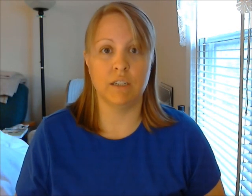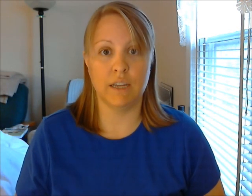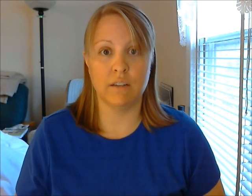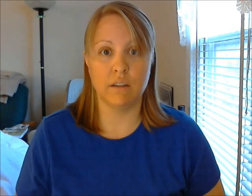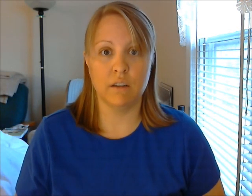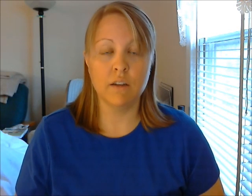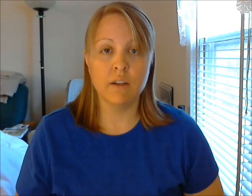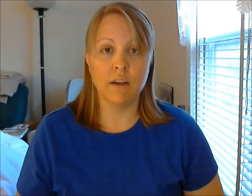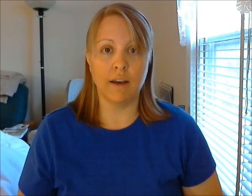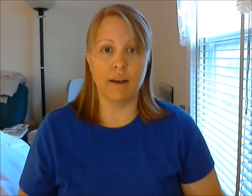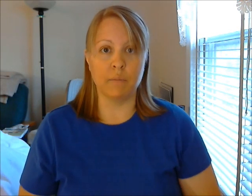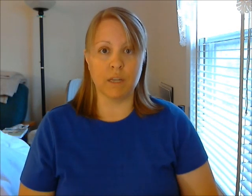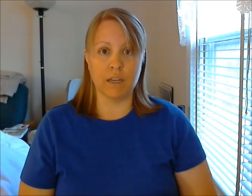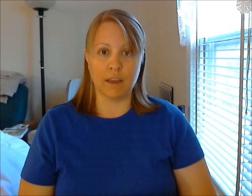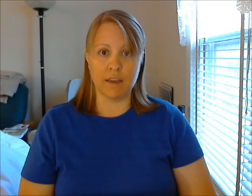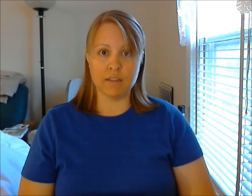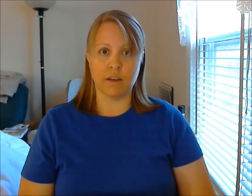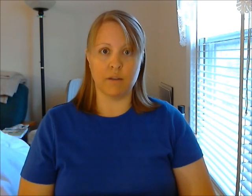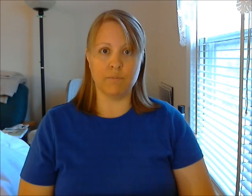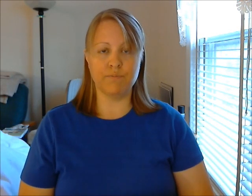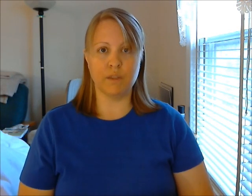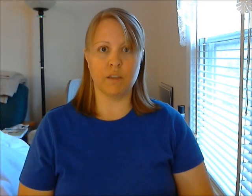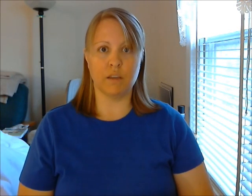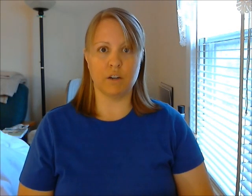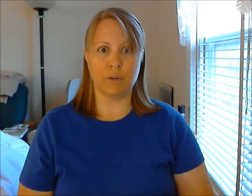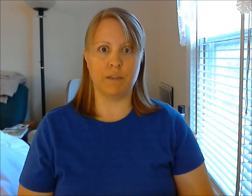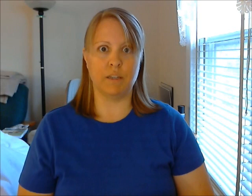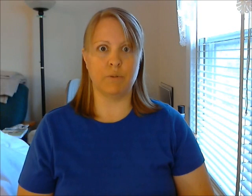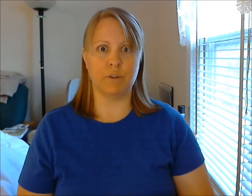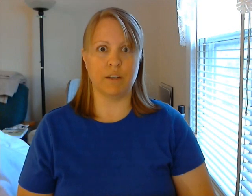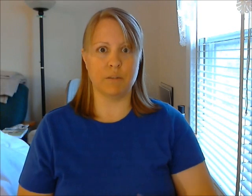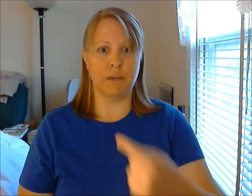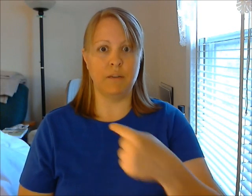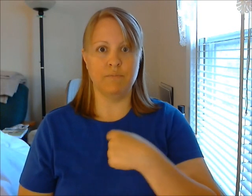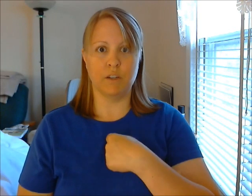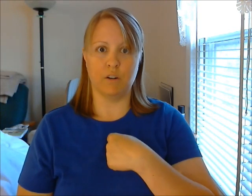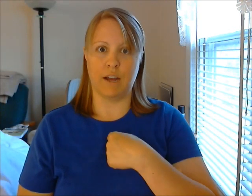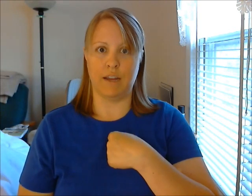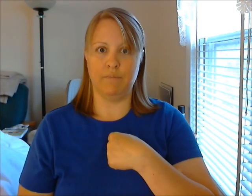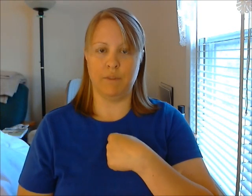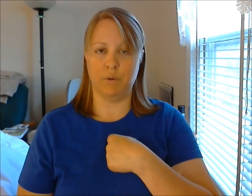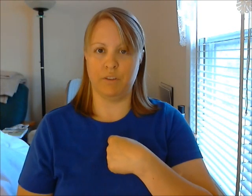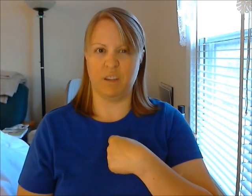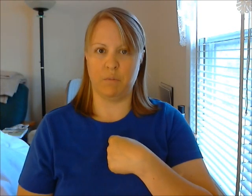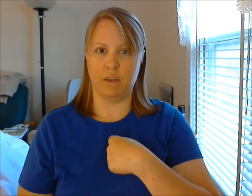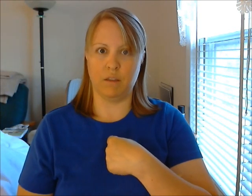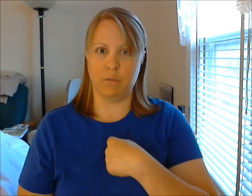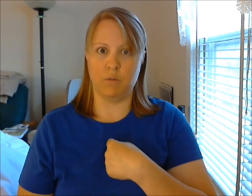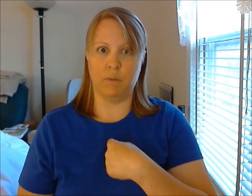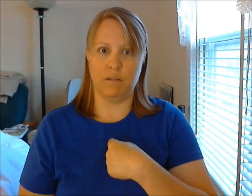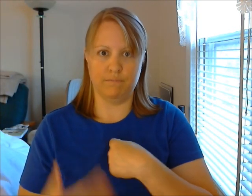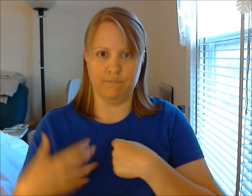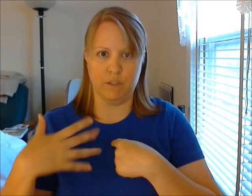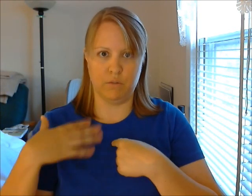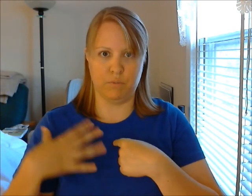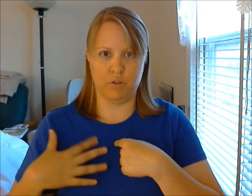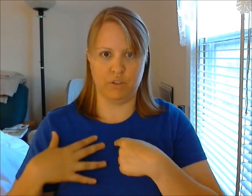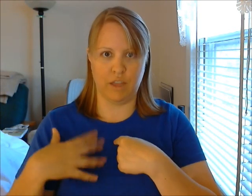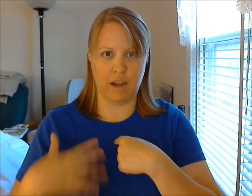it. In ASL, here are your basic pronouns. Me or I, they're both the same thing. They both mean this person that I